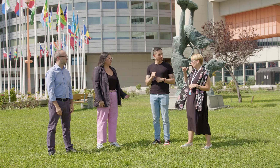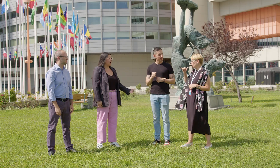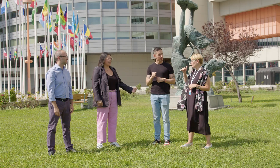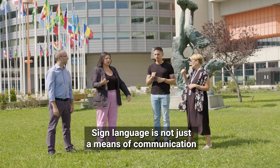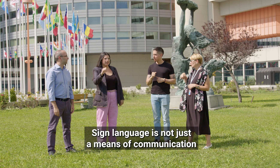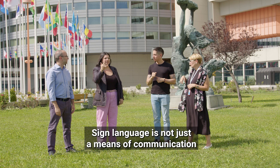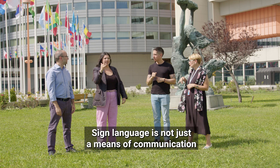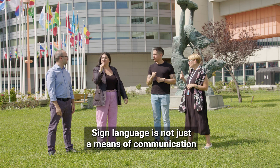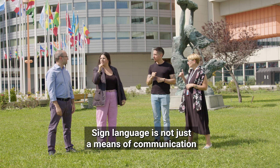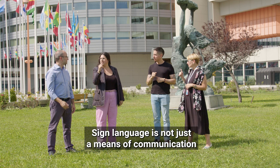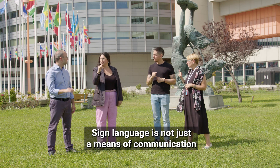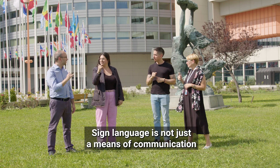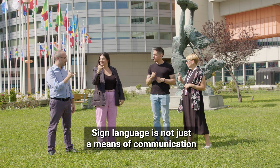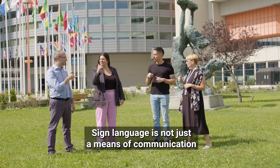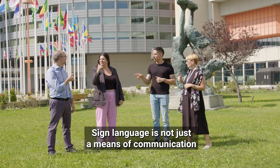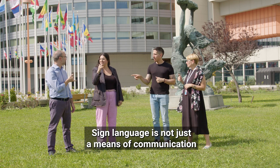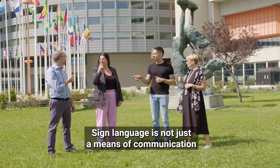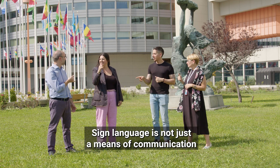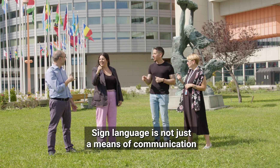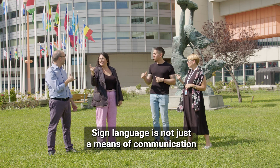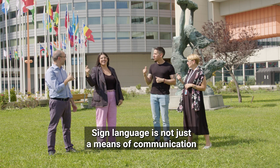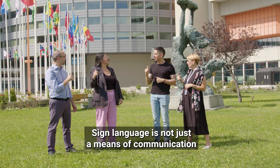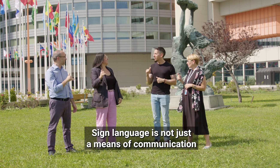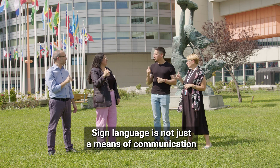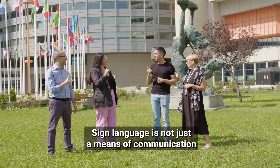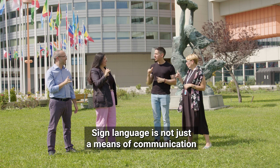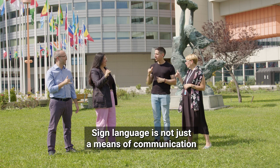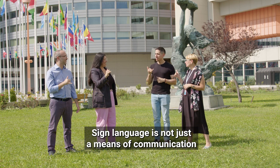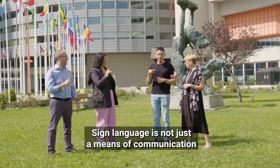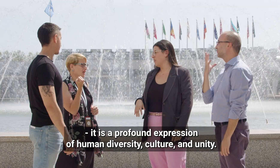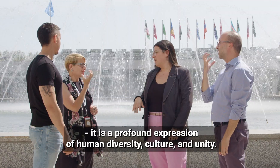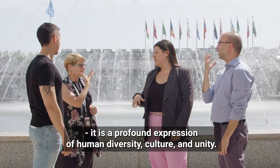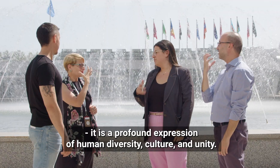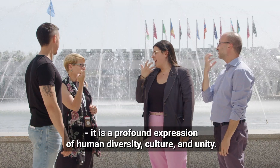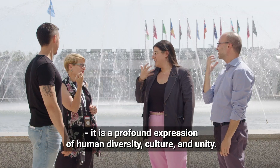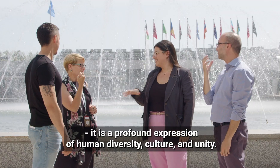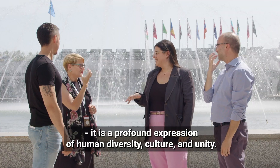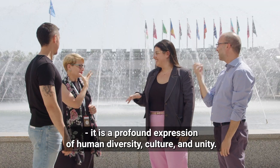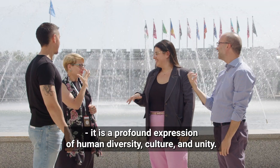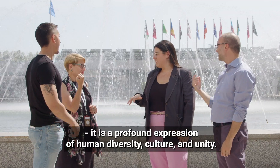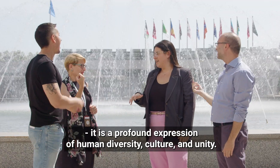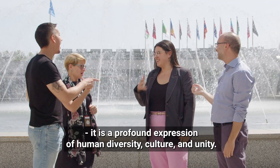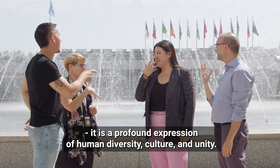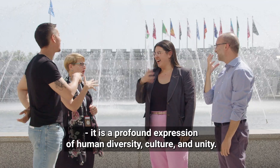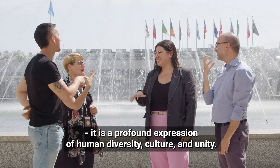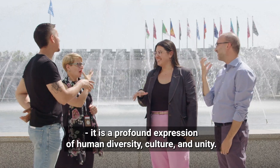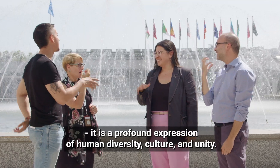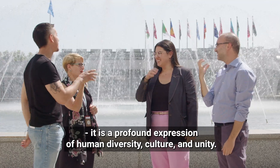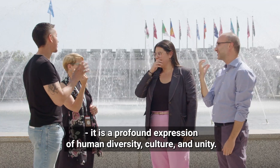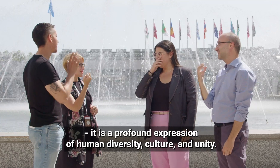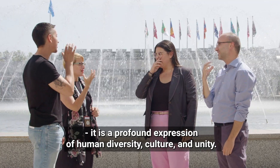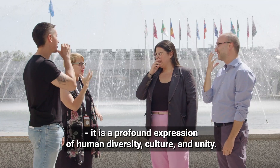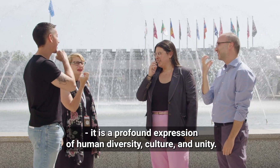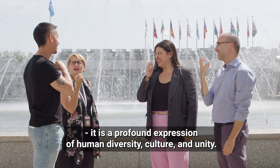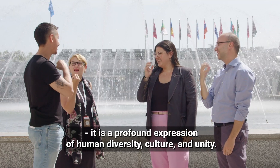Sign Language is not just a means of communication. It is a profound expression of human diversity,